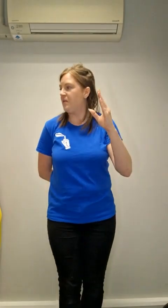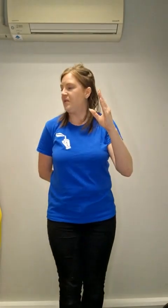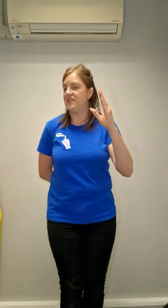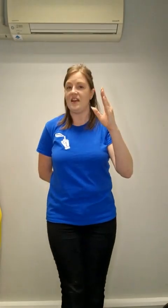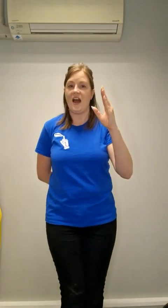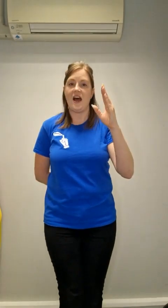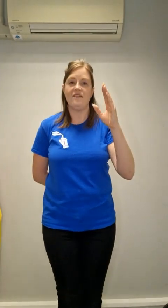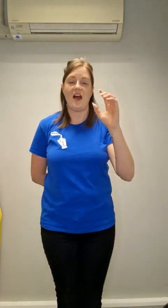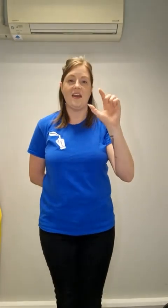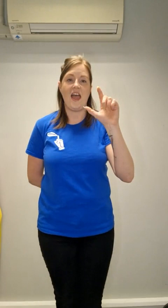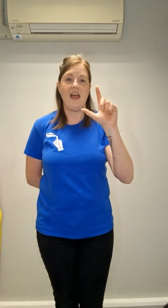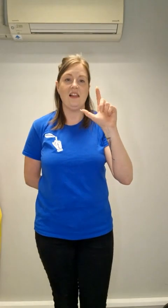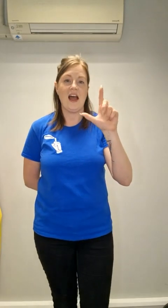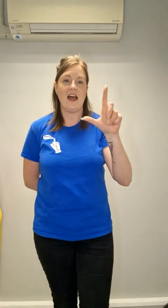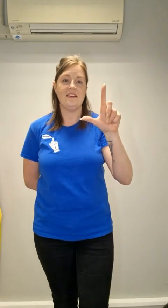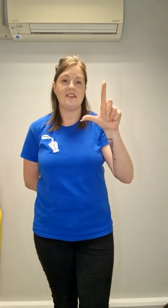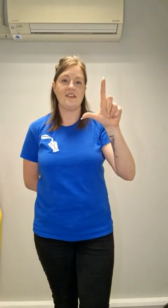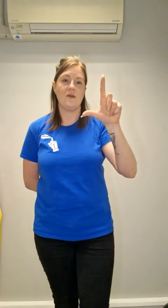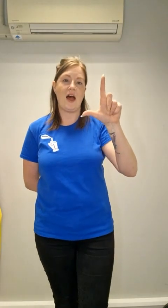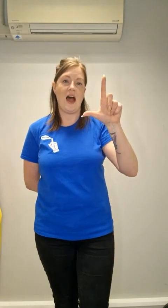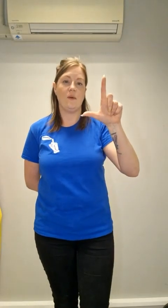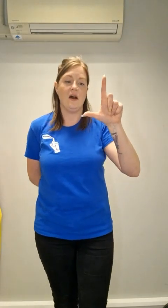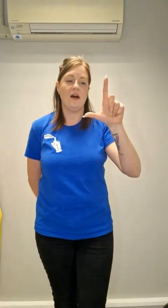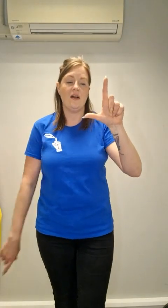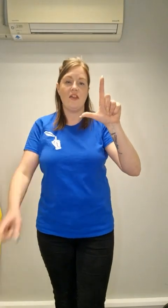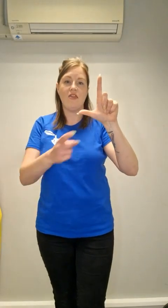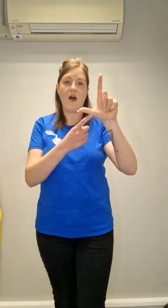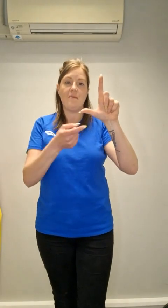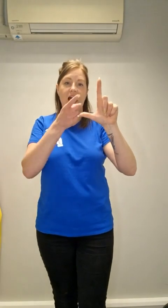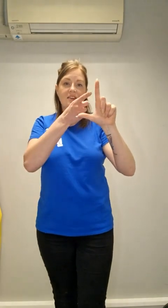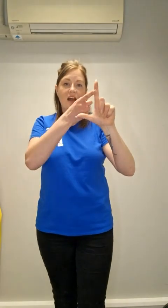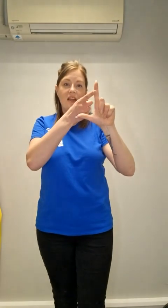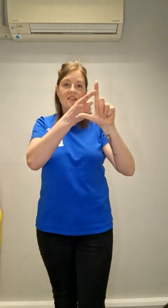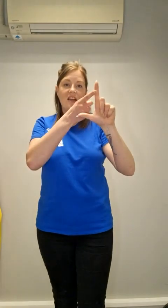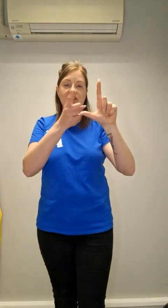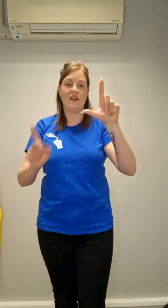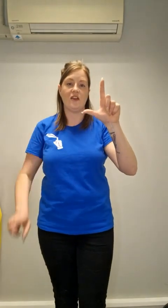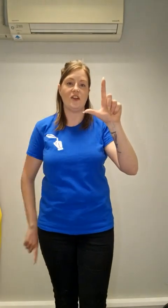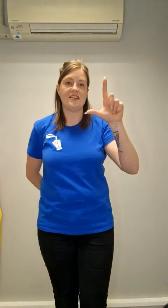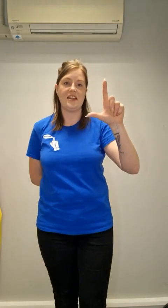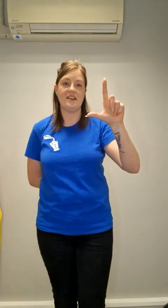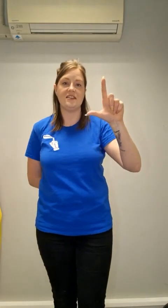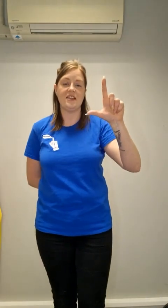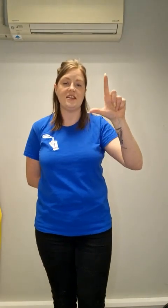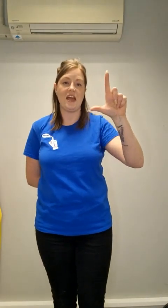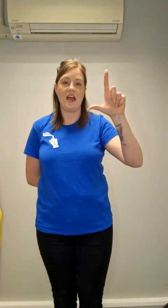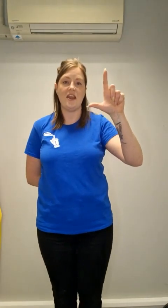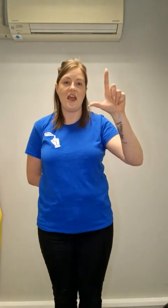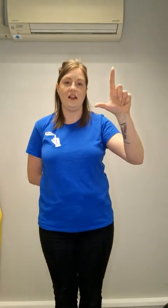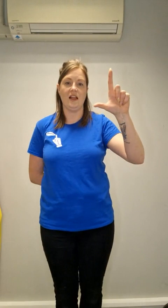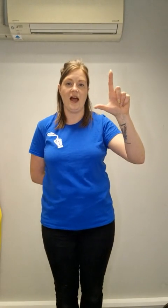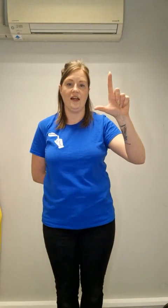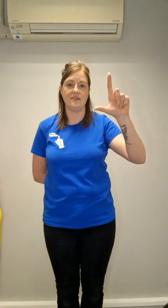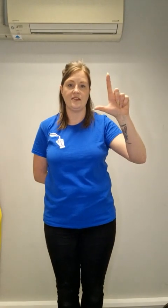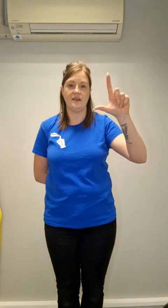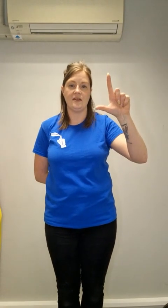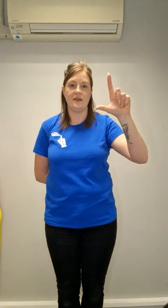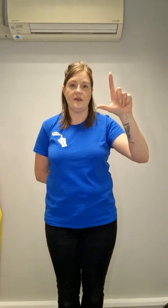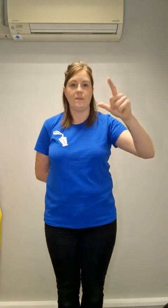We then have an L hand, so our thumb and our index finger extended, an L hand.